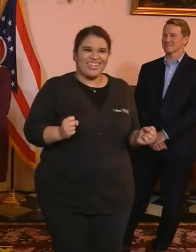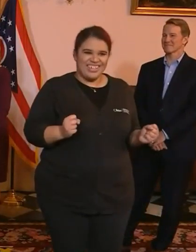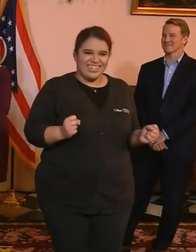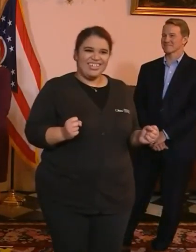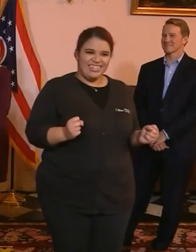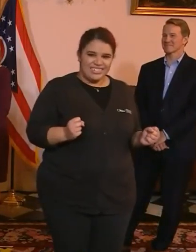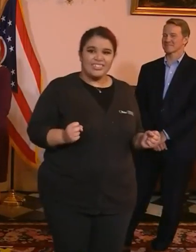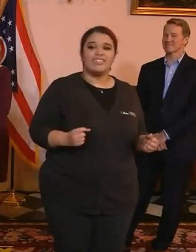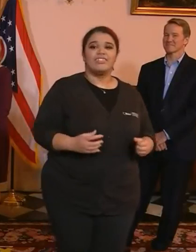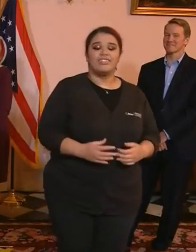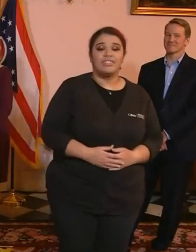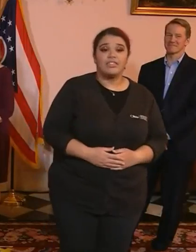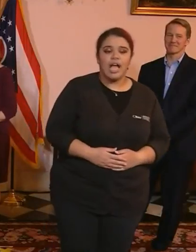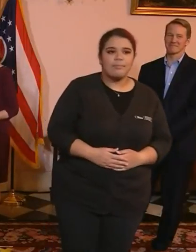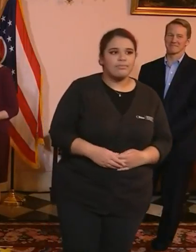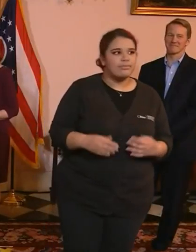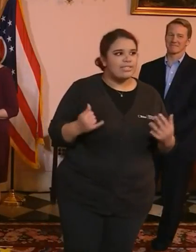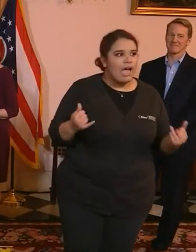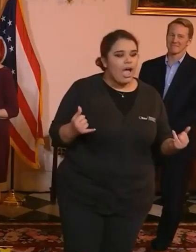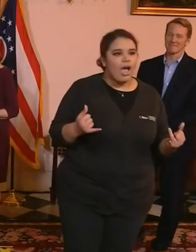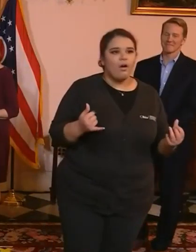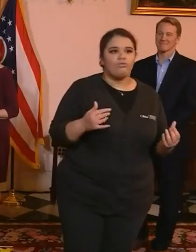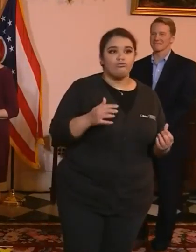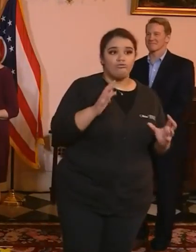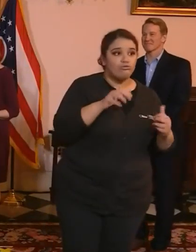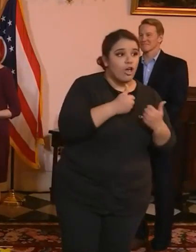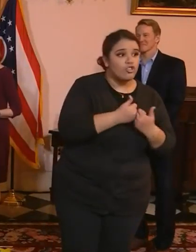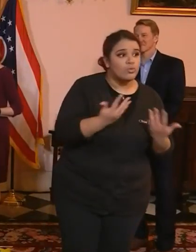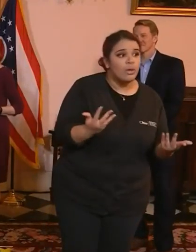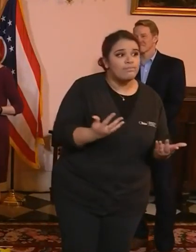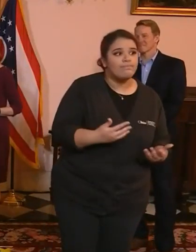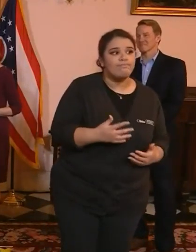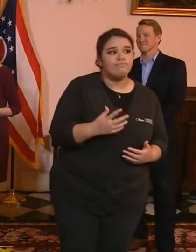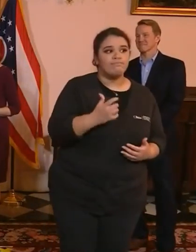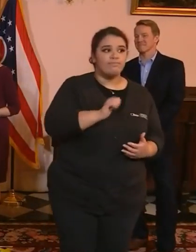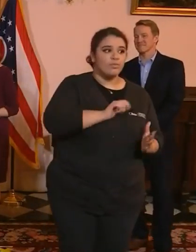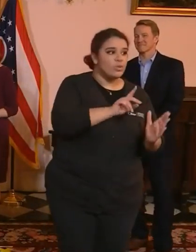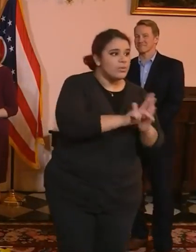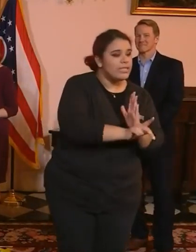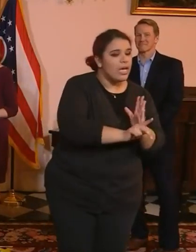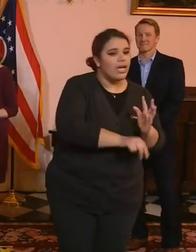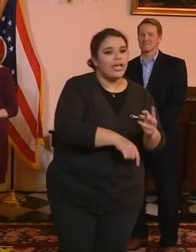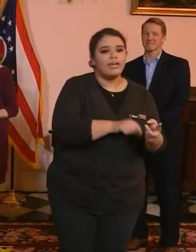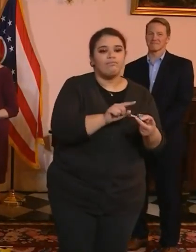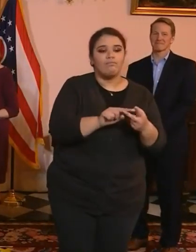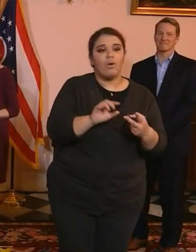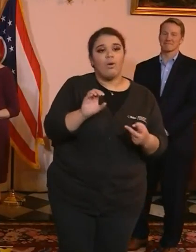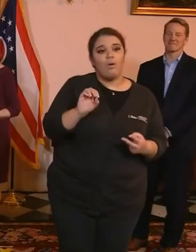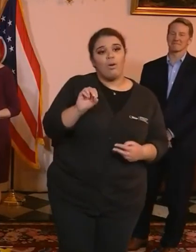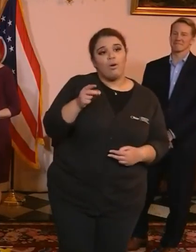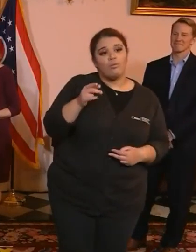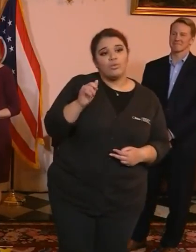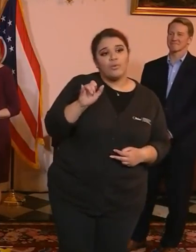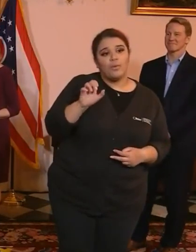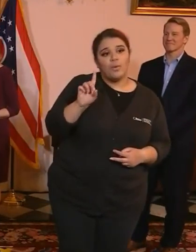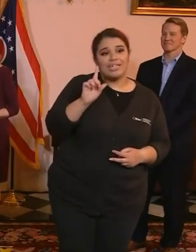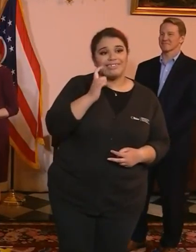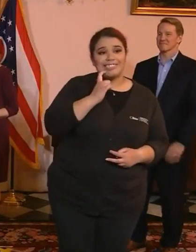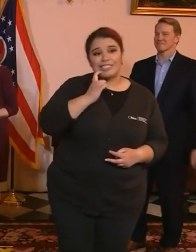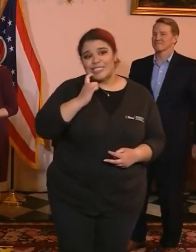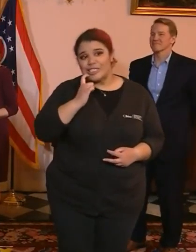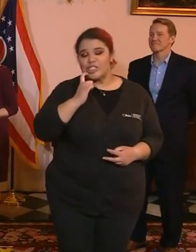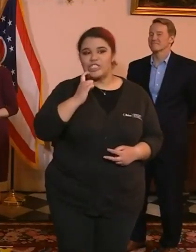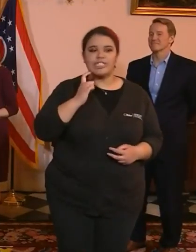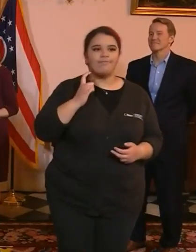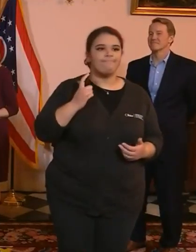today are things like suicide and opiate addiction, and it's ever evolving. So the way we work as a field and the technologies we